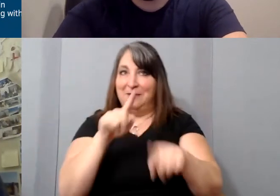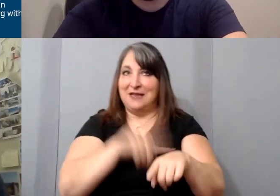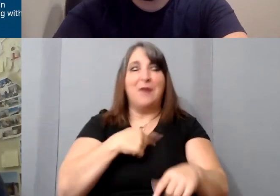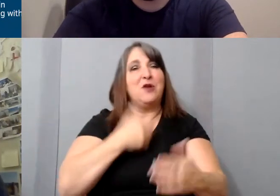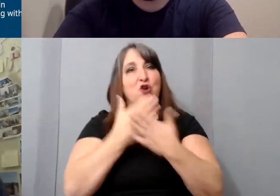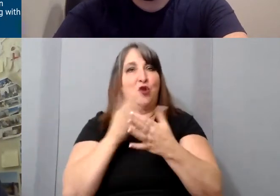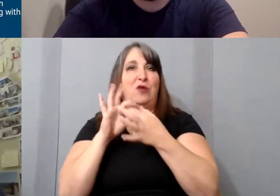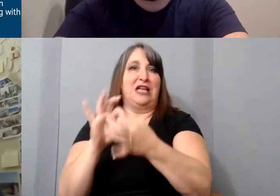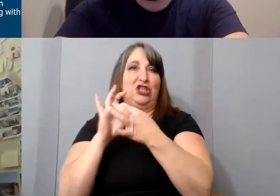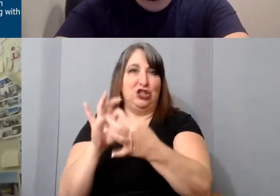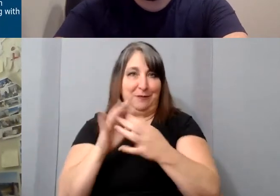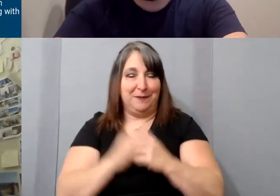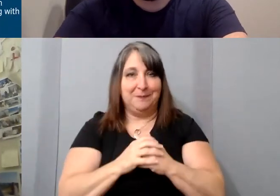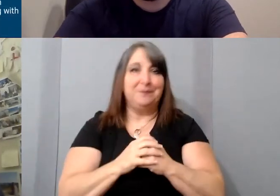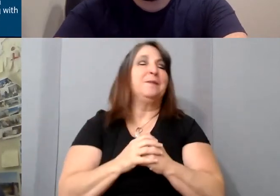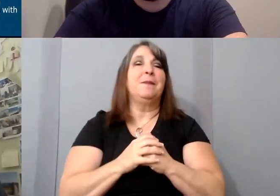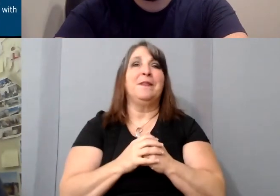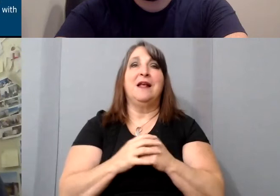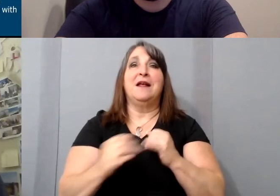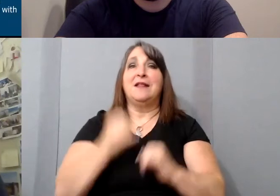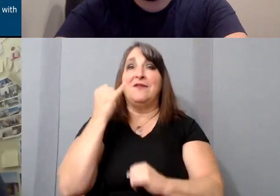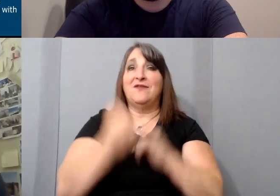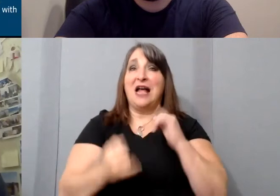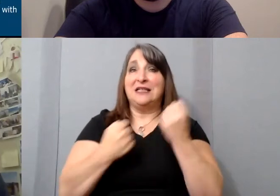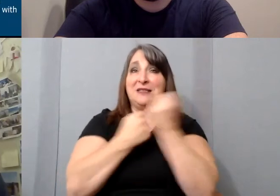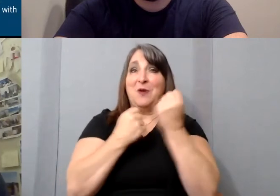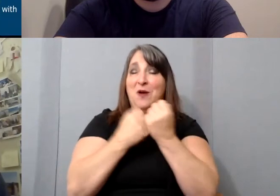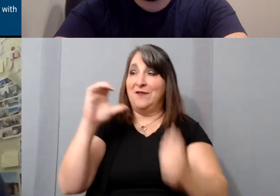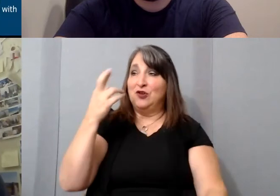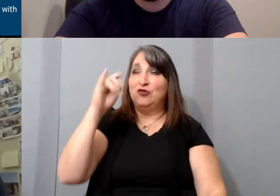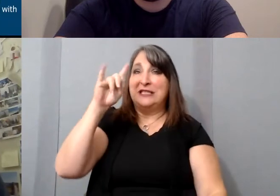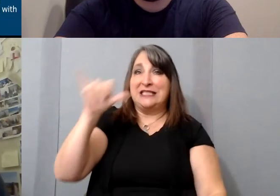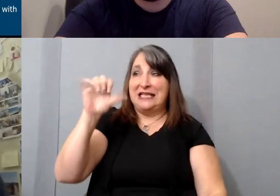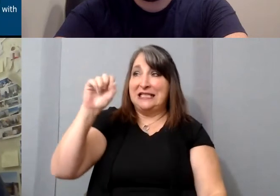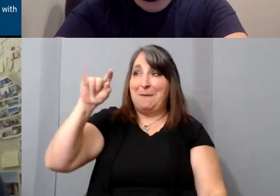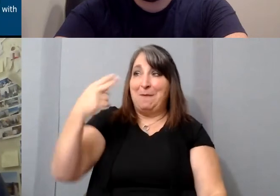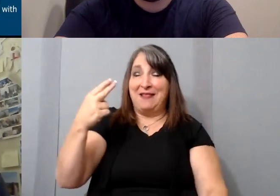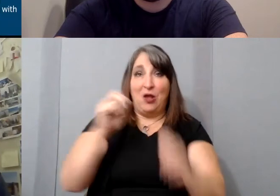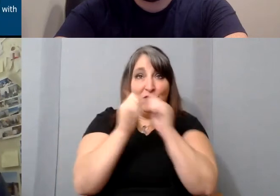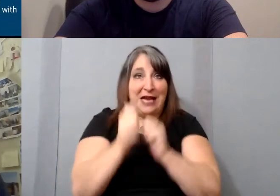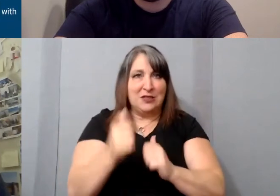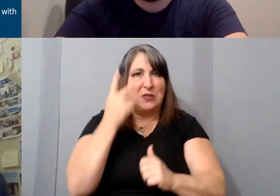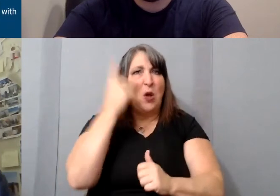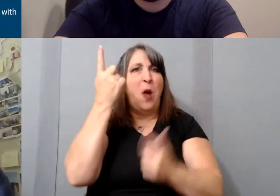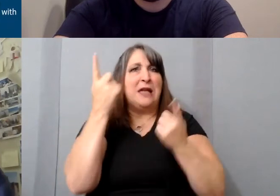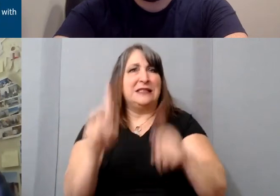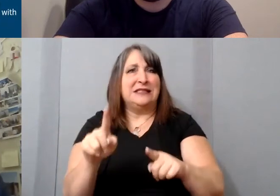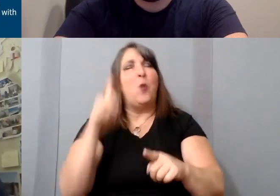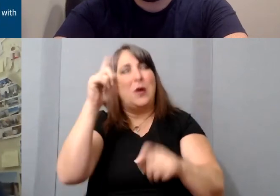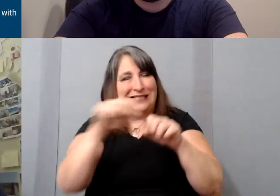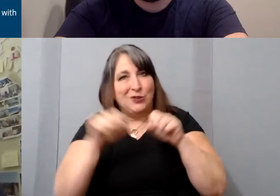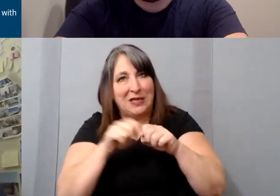relationship. And then finally, in support of the Christy Smith race, we saw an incident, or we saw a